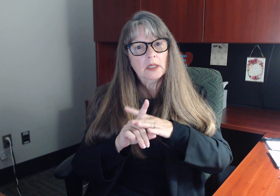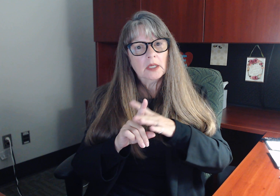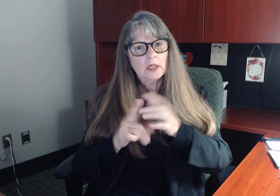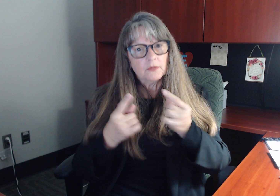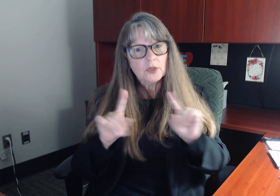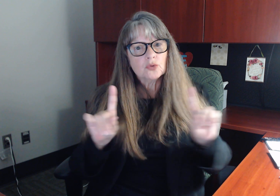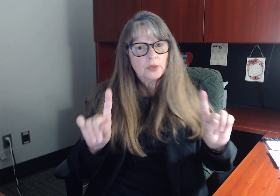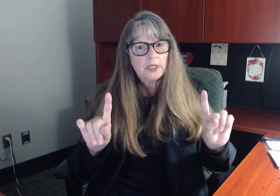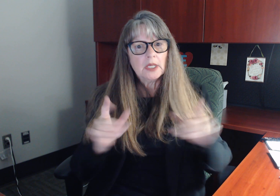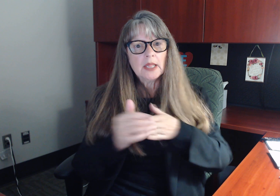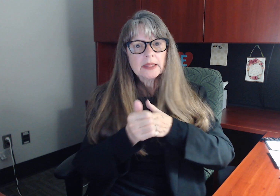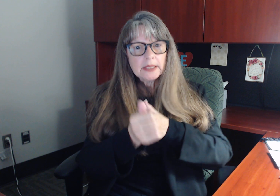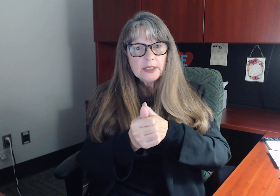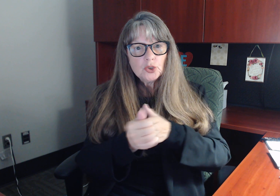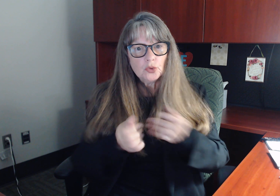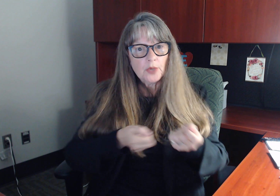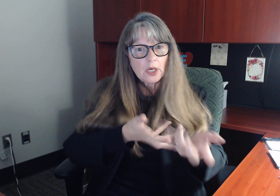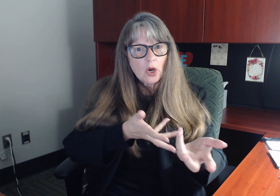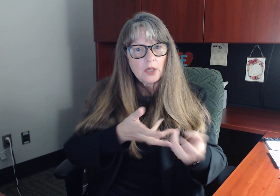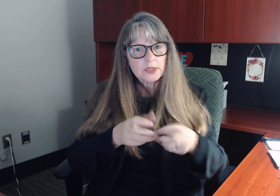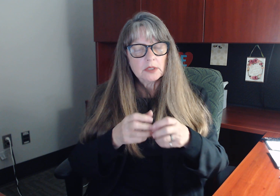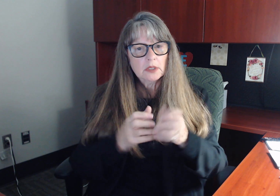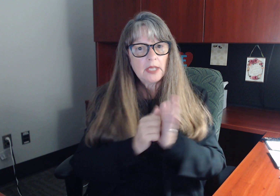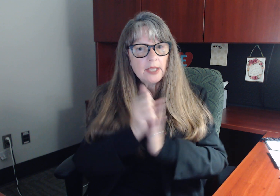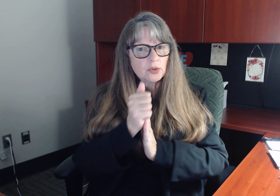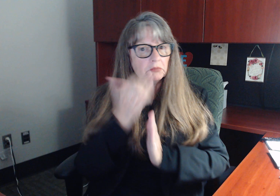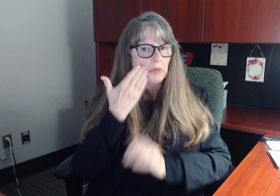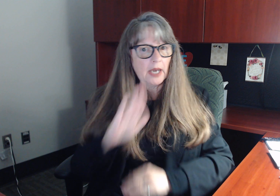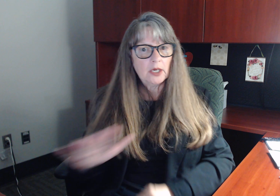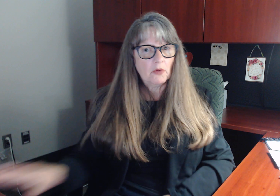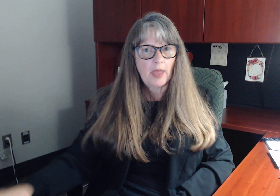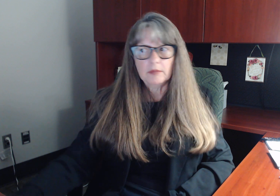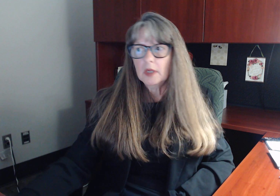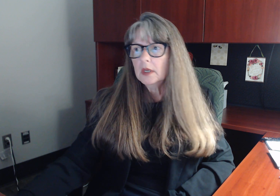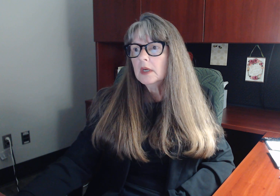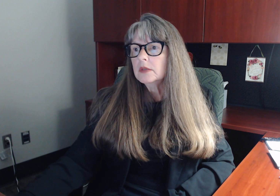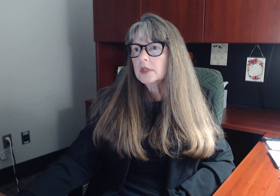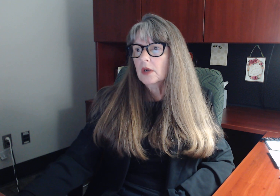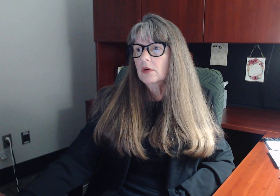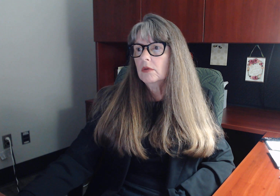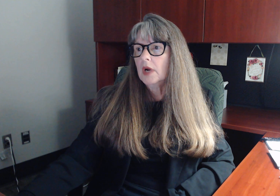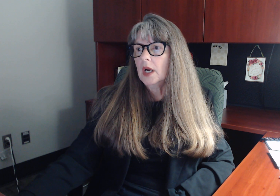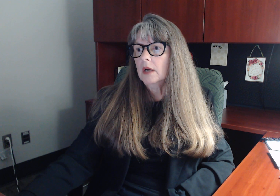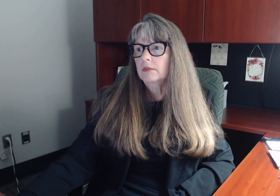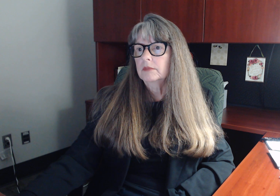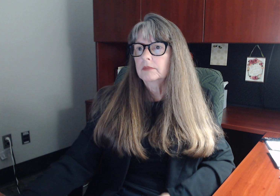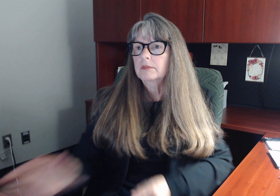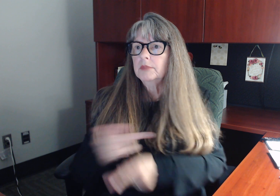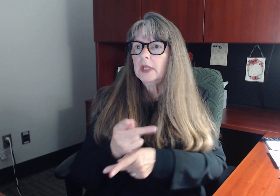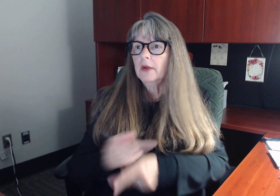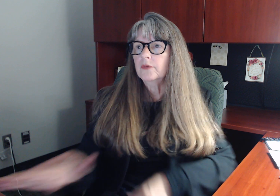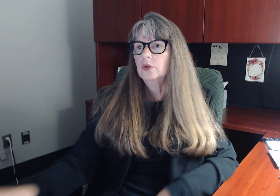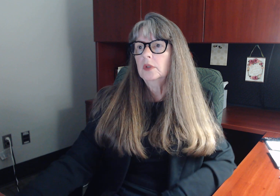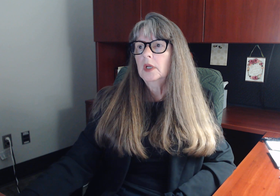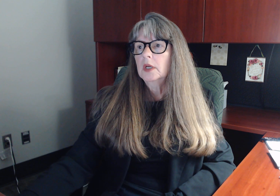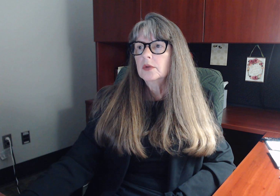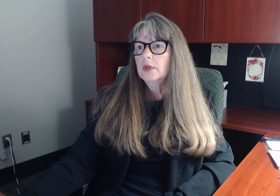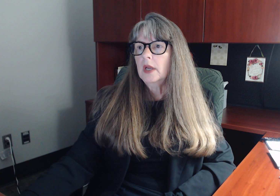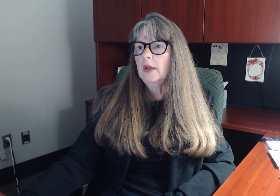can eventually lead to and cause cancer. I didn't know that. So be careful. Or